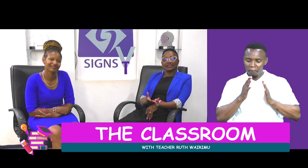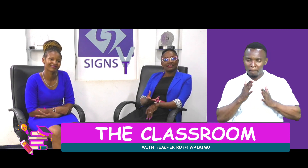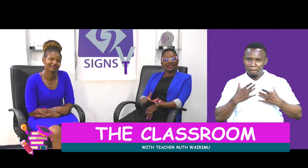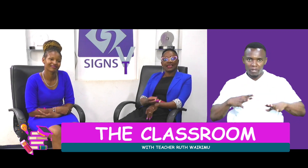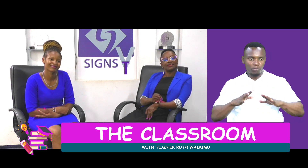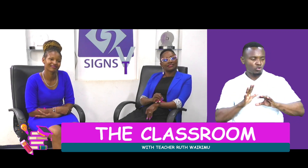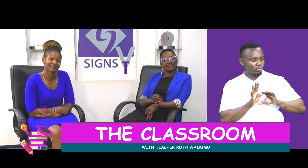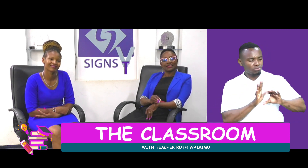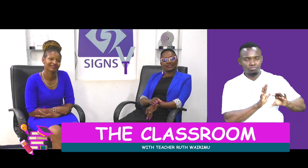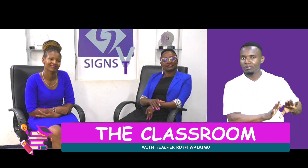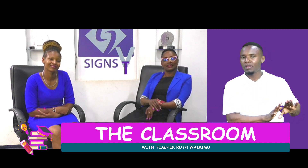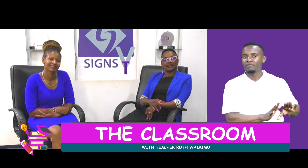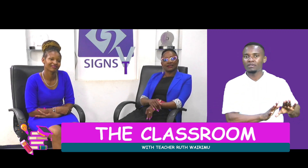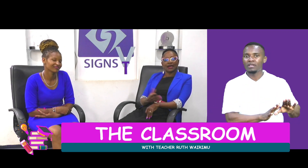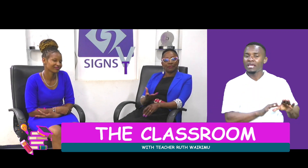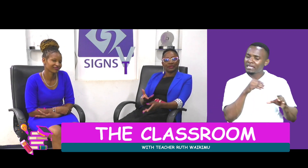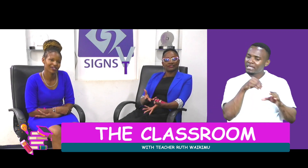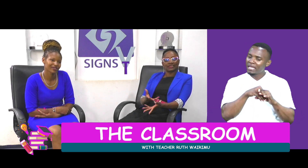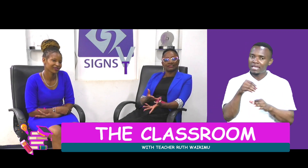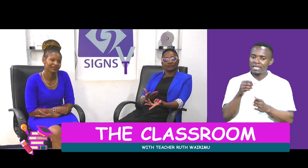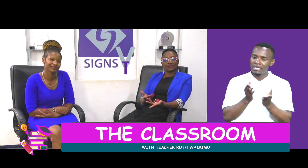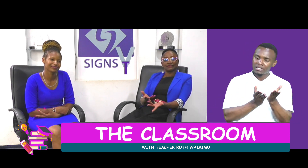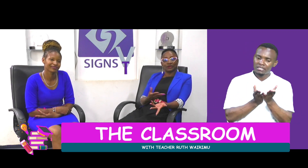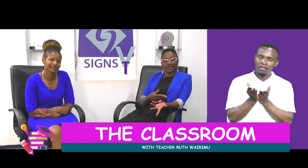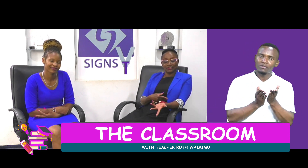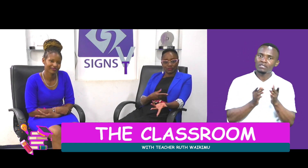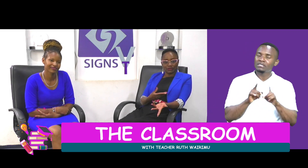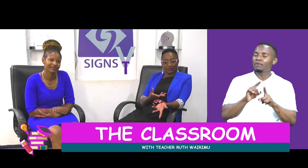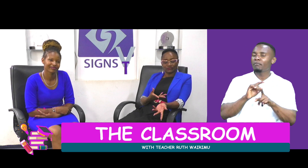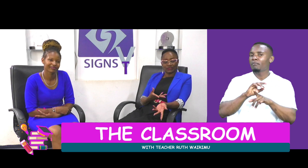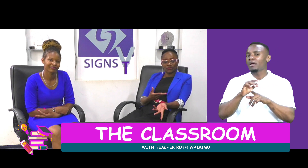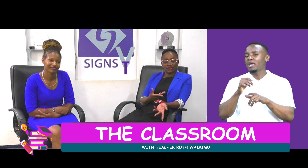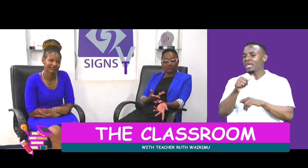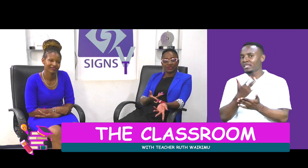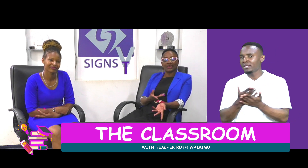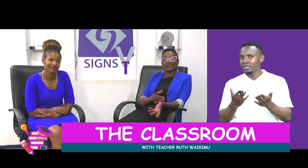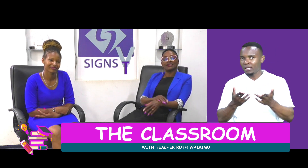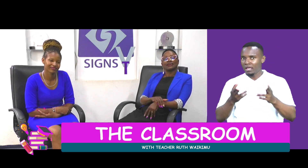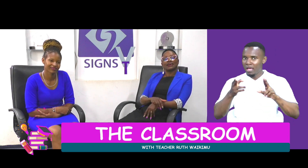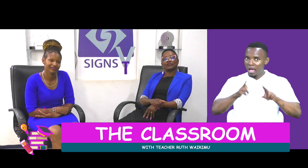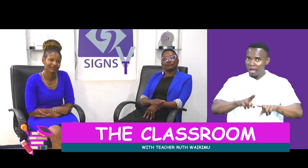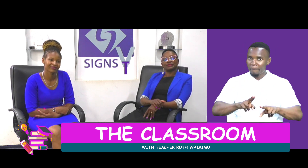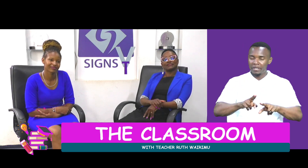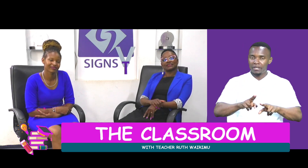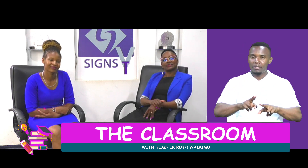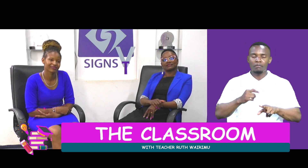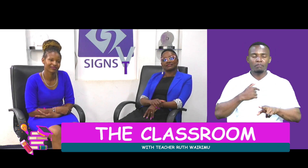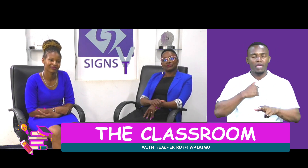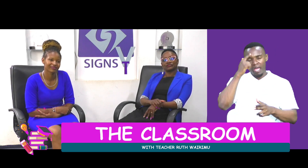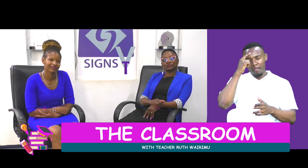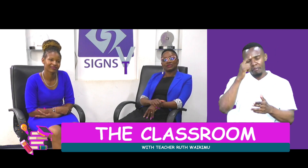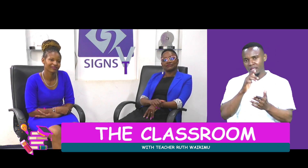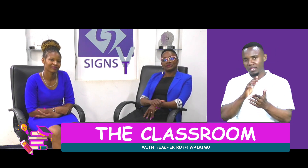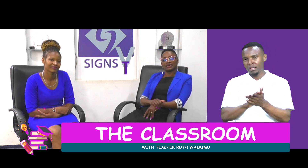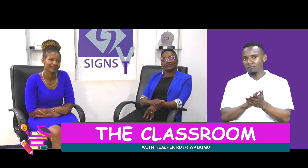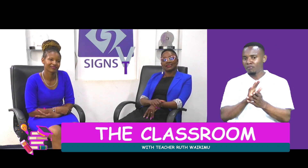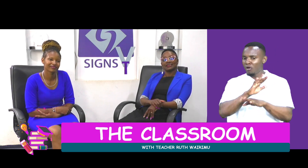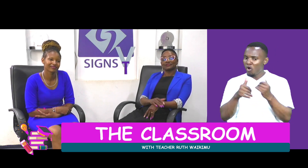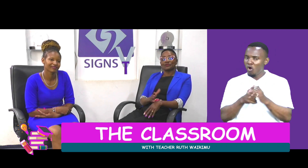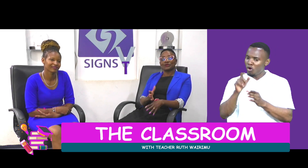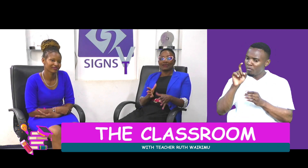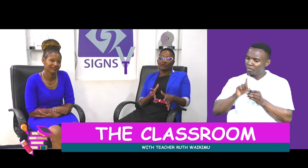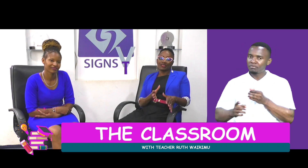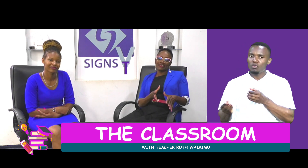in anything that happens that is meant for a human being. I don't believe that someone should be left